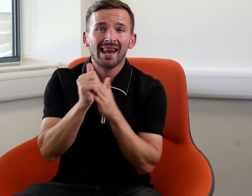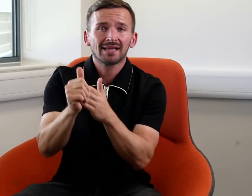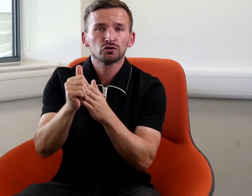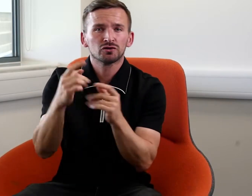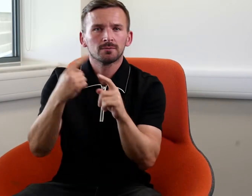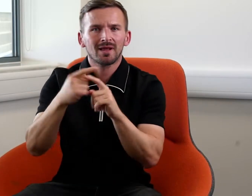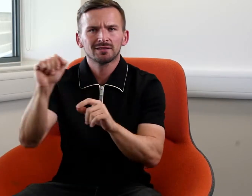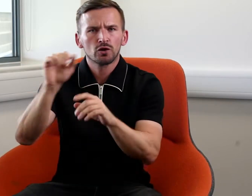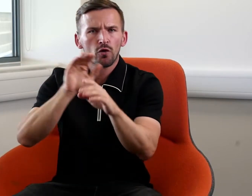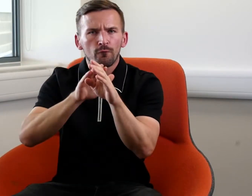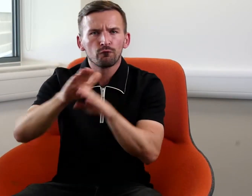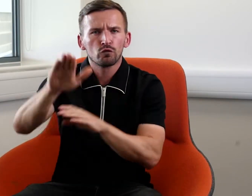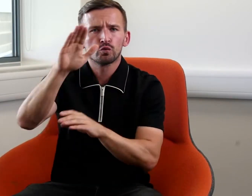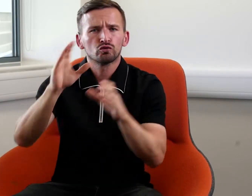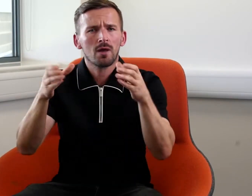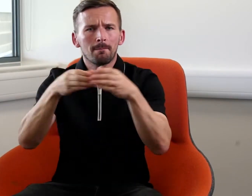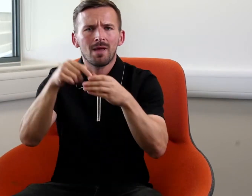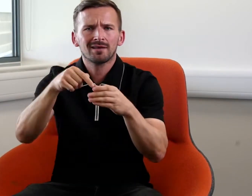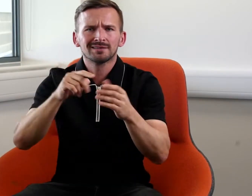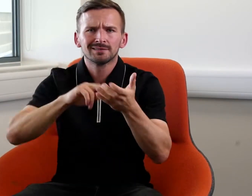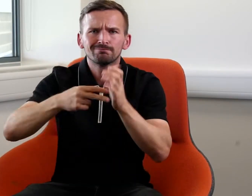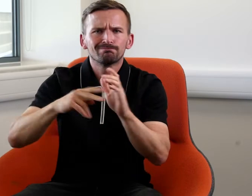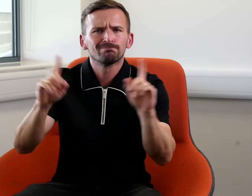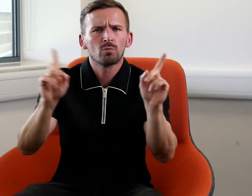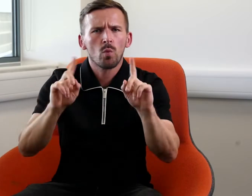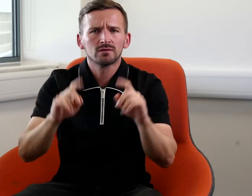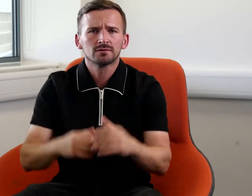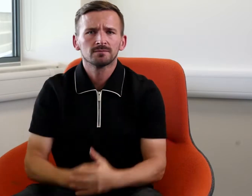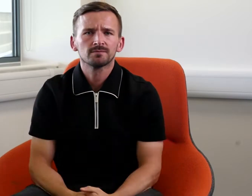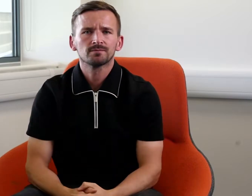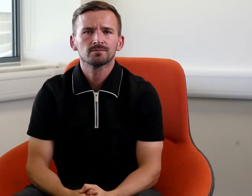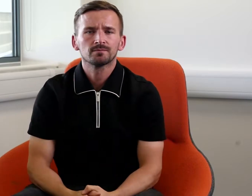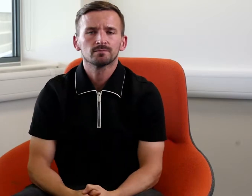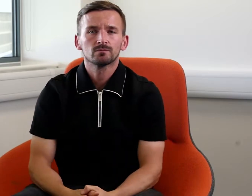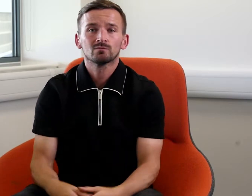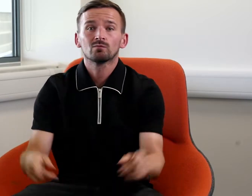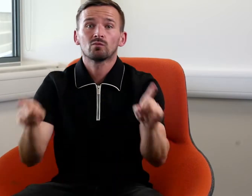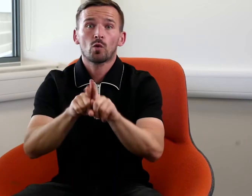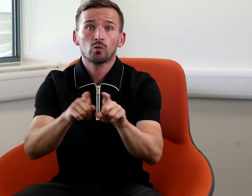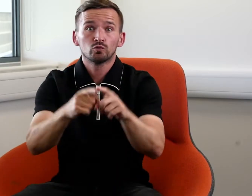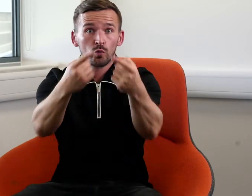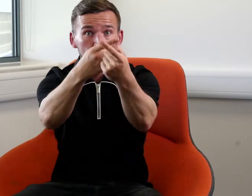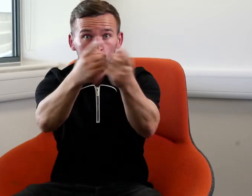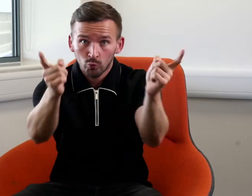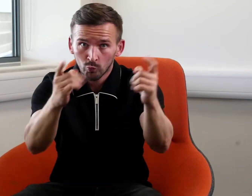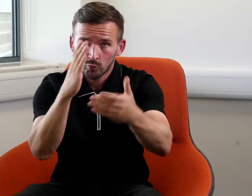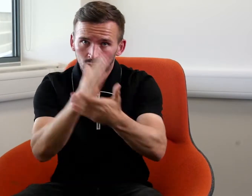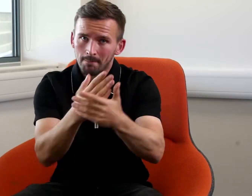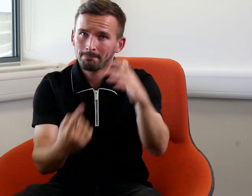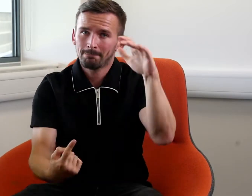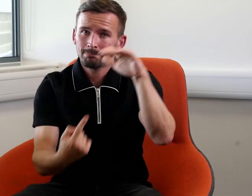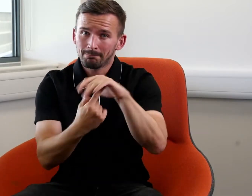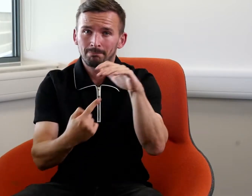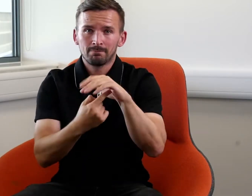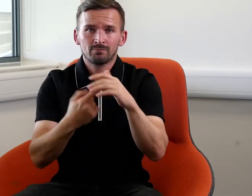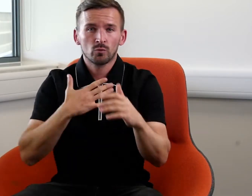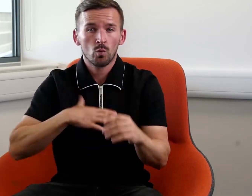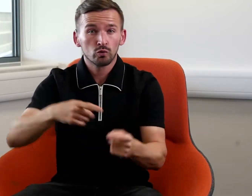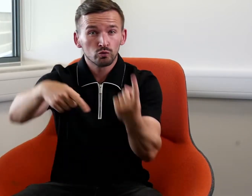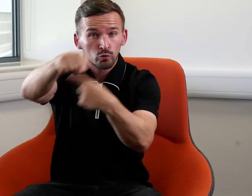We're going to have a look at the Labour leadership as well and have a think of what the plans are for now and for the future of Labour. So